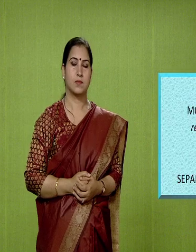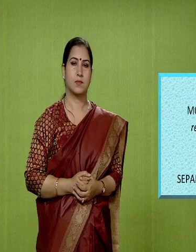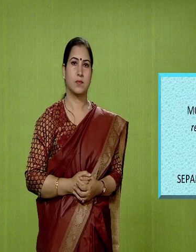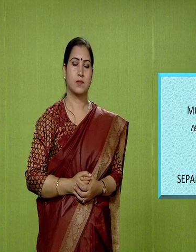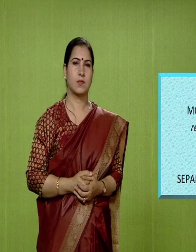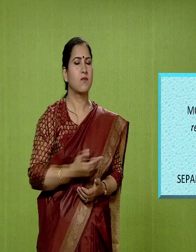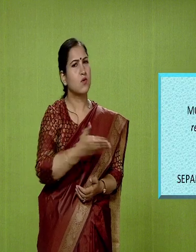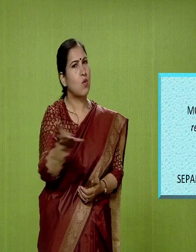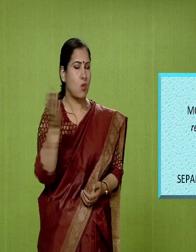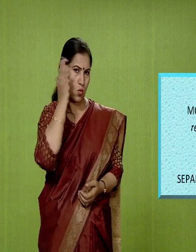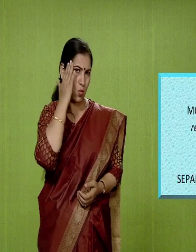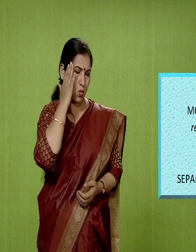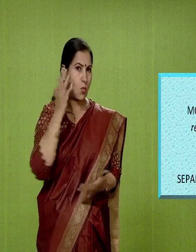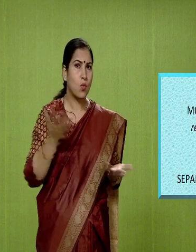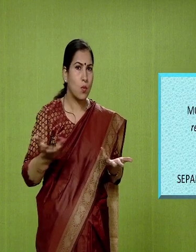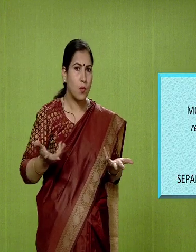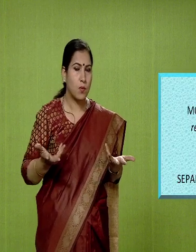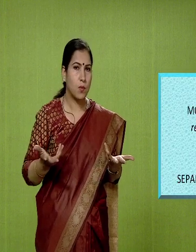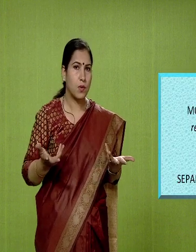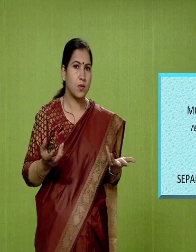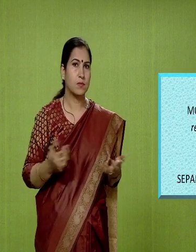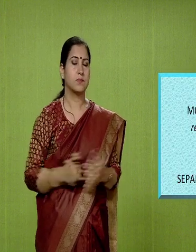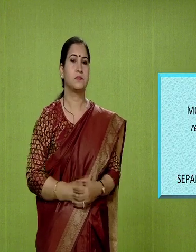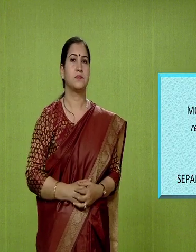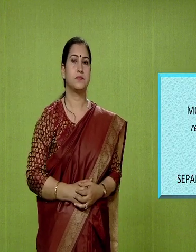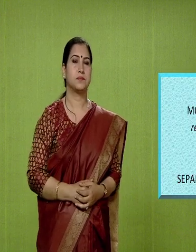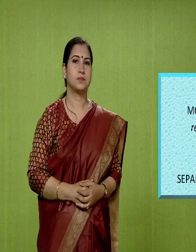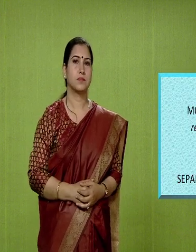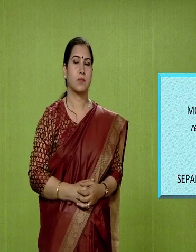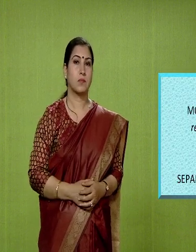We already know that Morley Minto